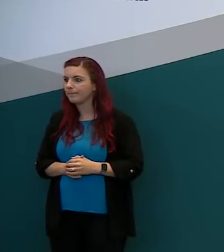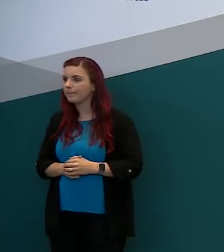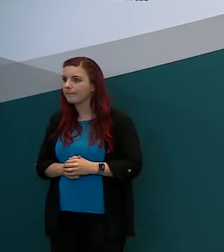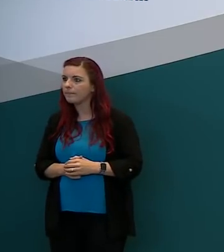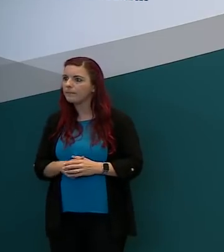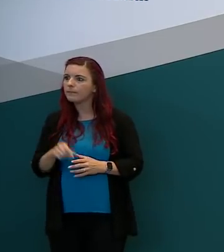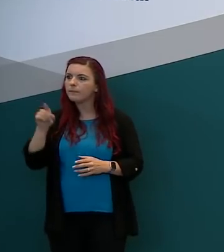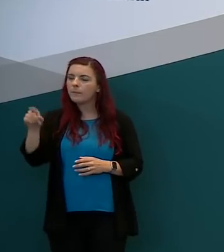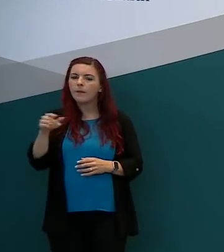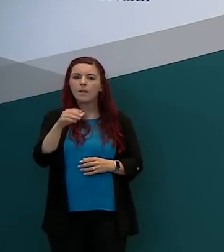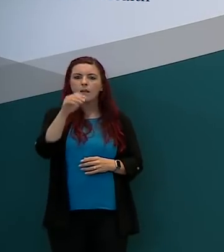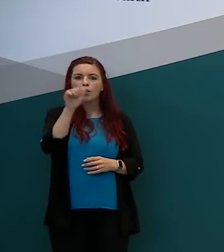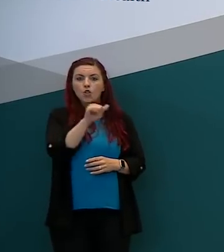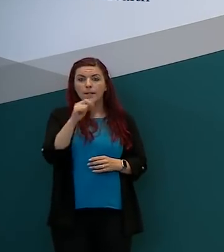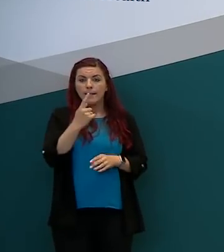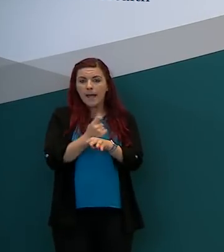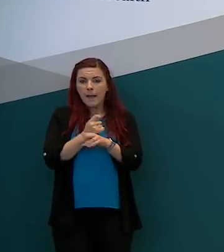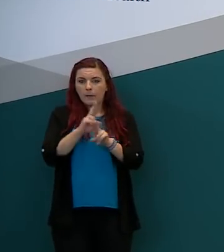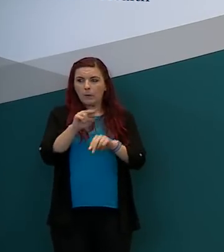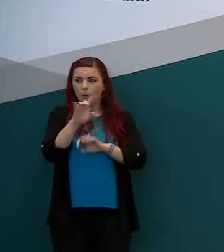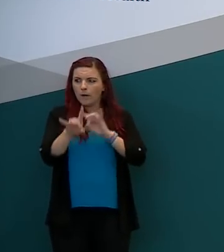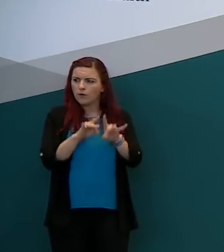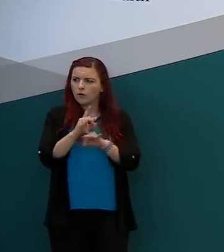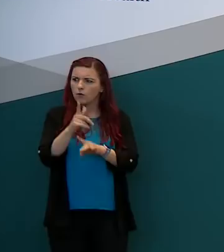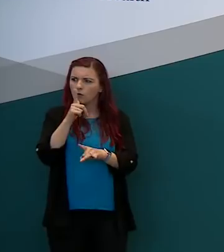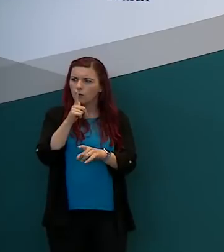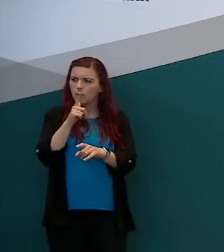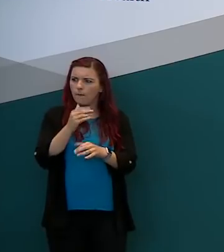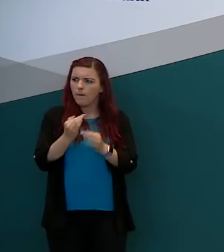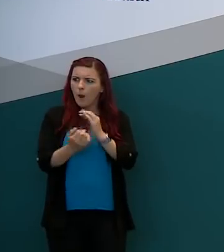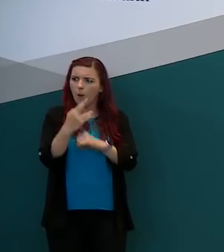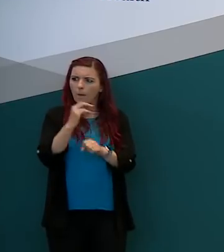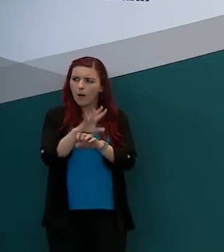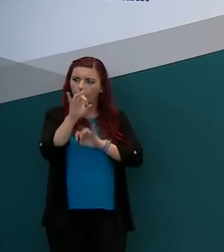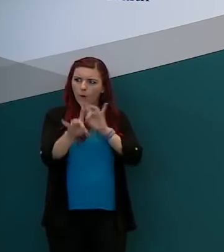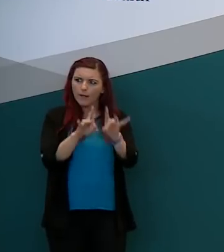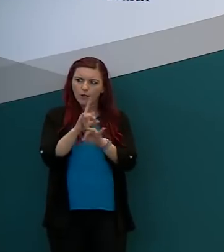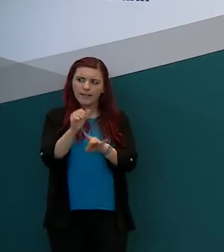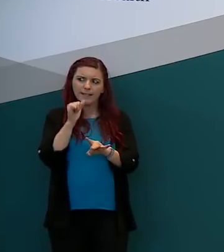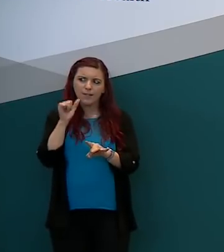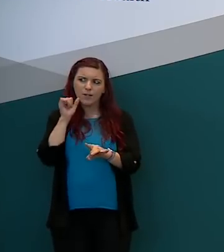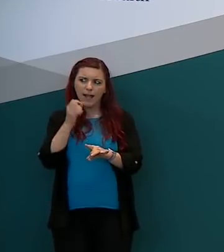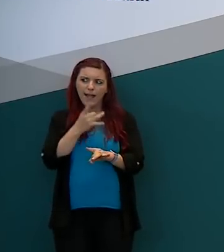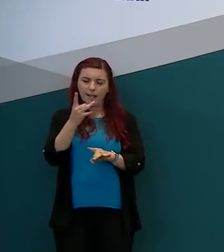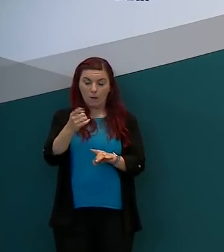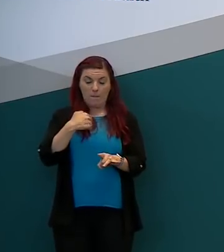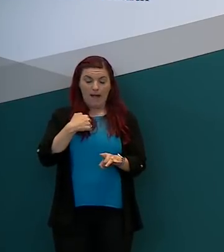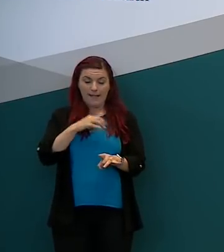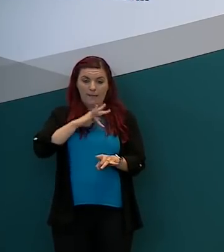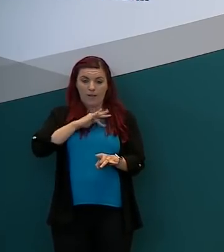Quinn, Sunday Times. Just to follow up on what I was asking yesterday, which is an overly complicated way of asking it on my part.